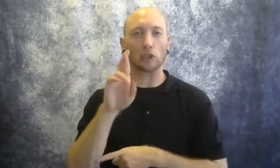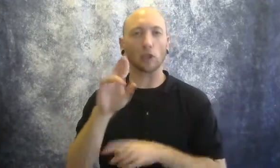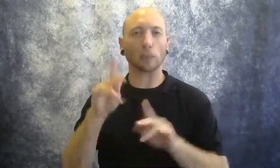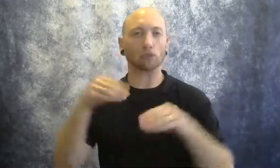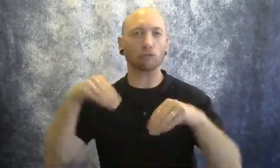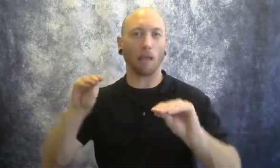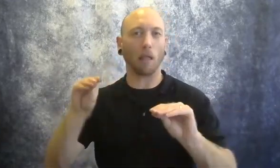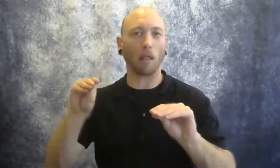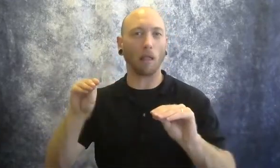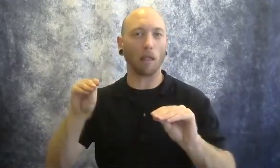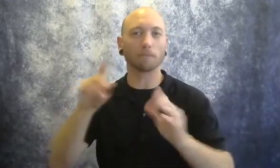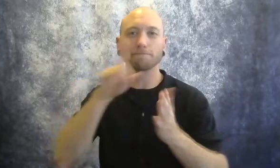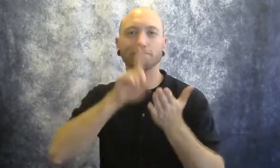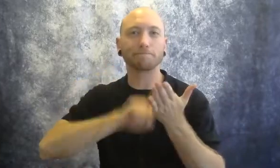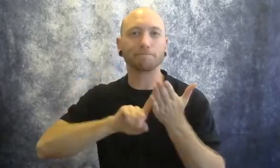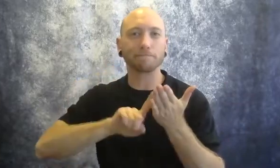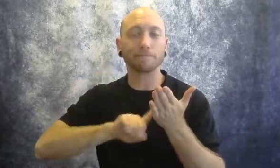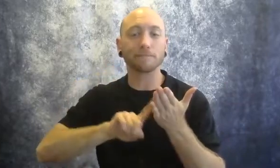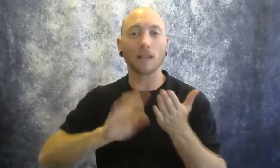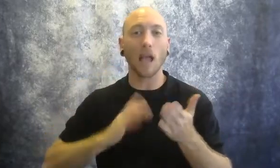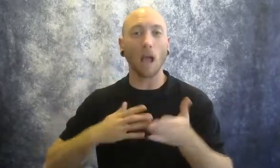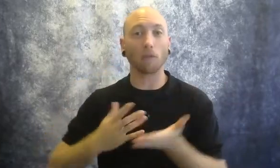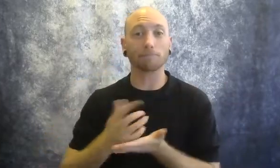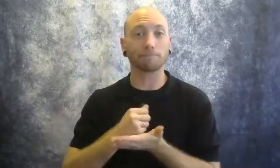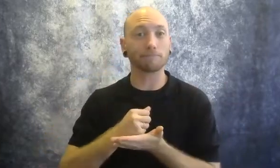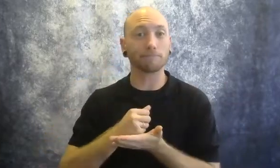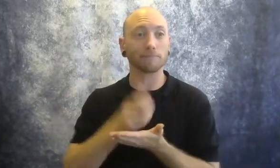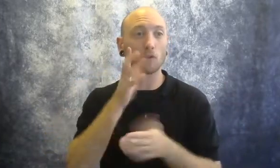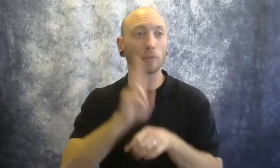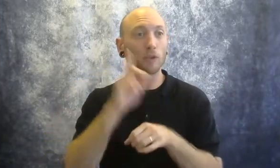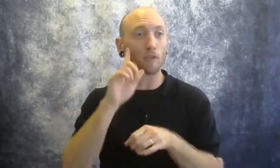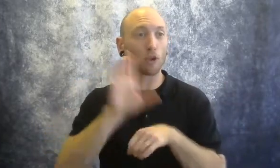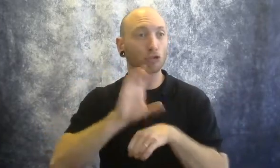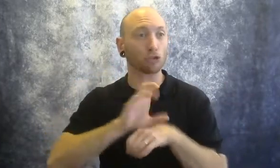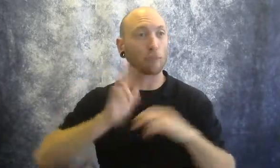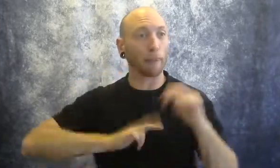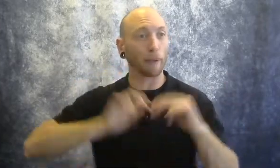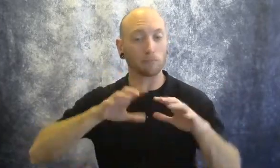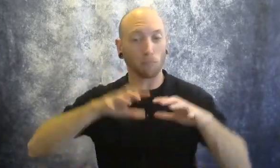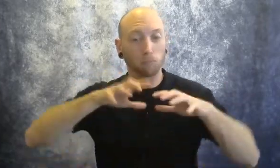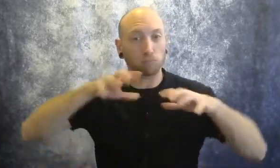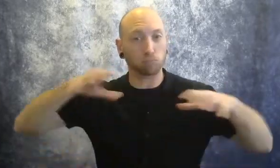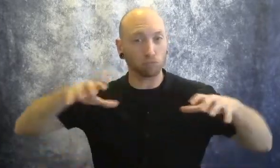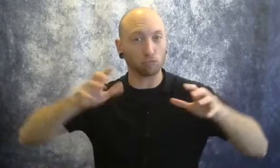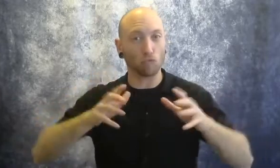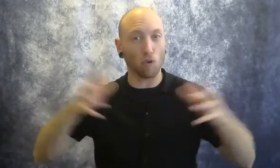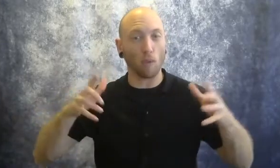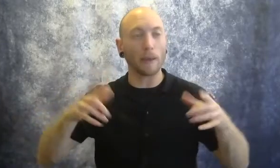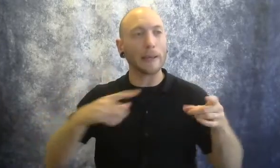are sorting through the paperwork at this time. The proceeds will be applied to an addition to the church facility. Thank you so very much. And